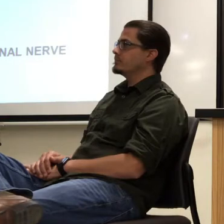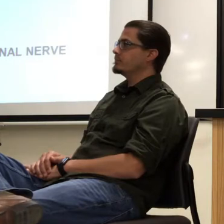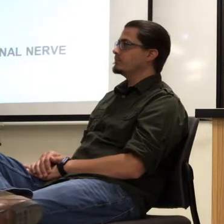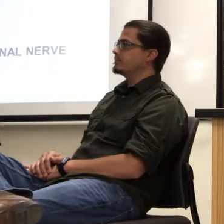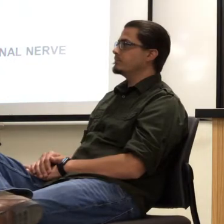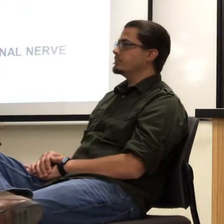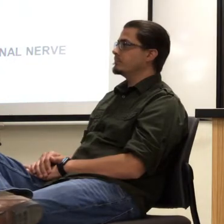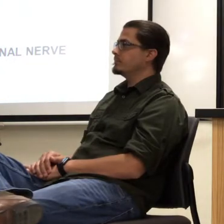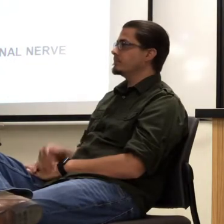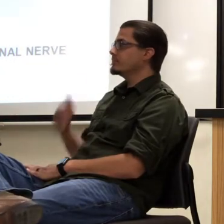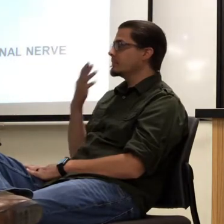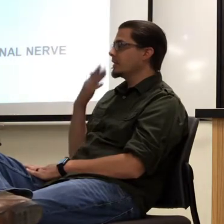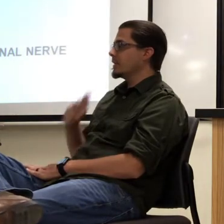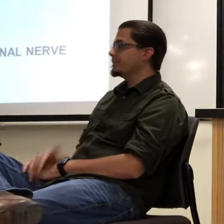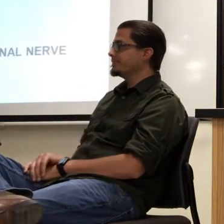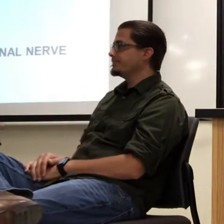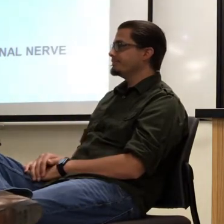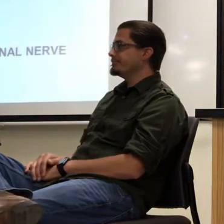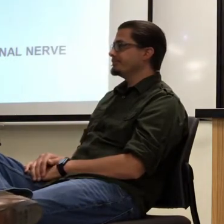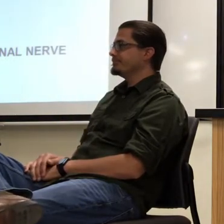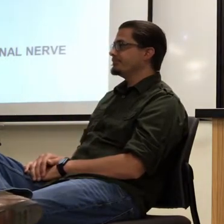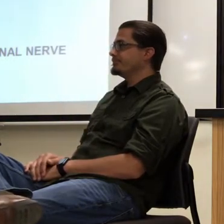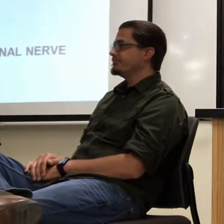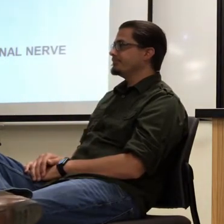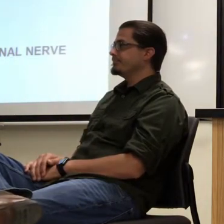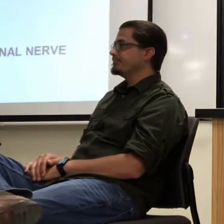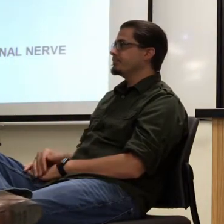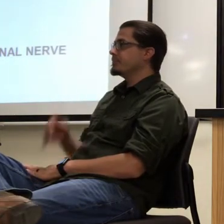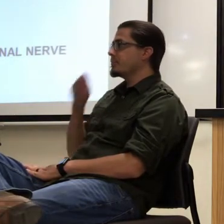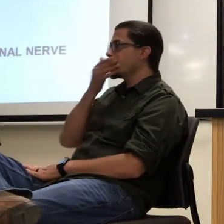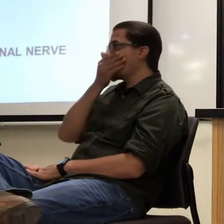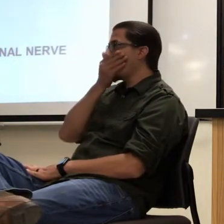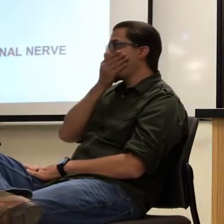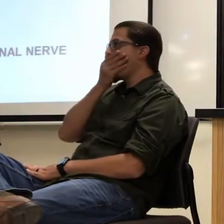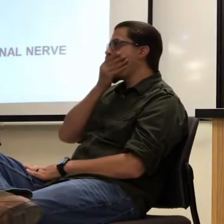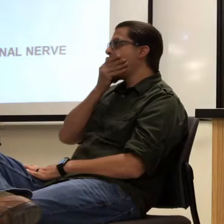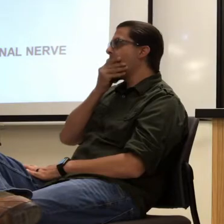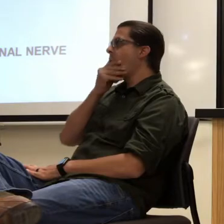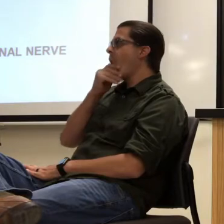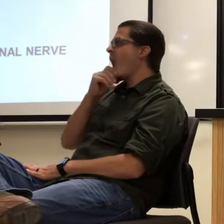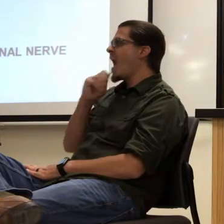The hard thing about 5 is you have to know the 3 main branches.